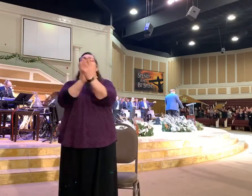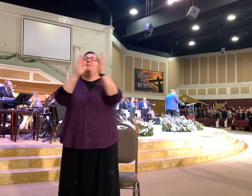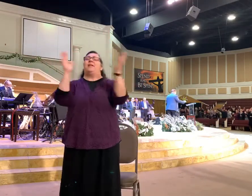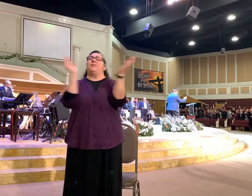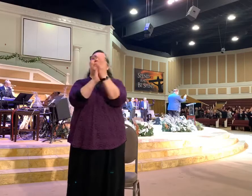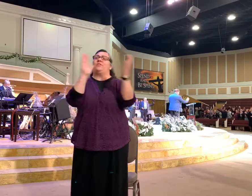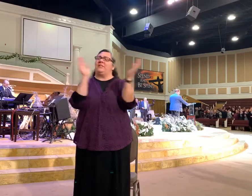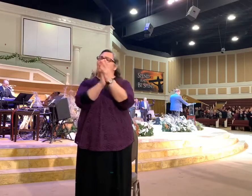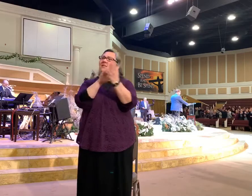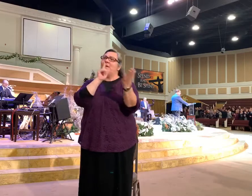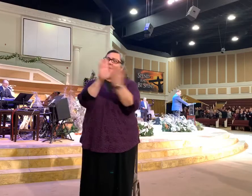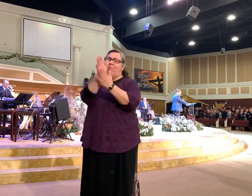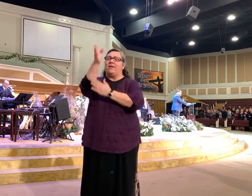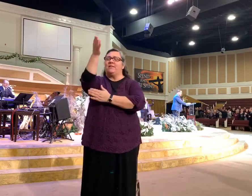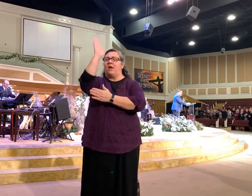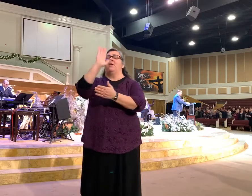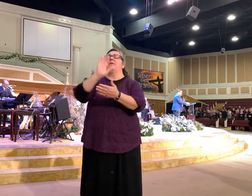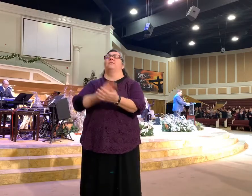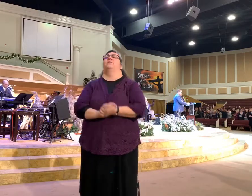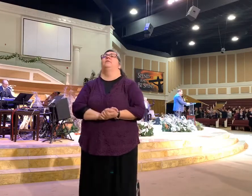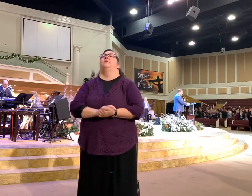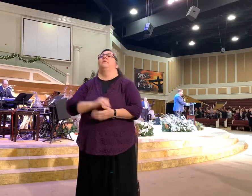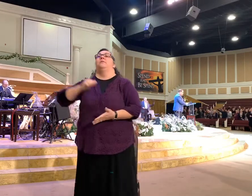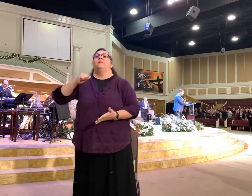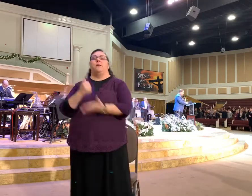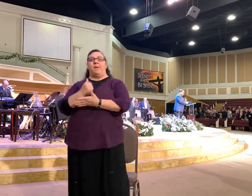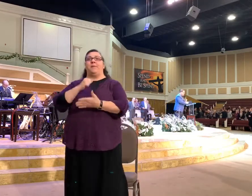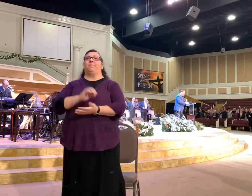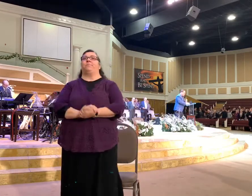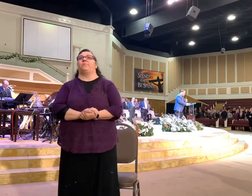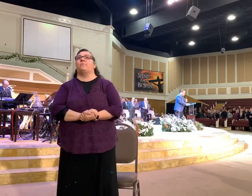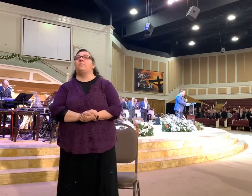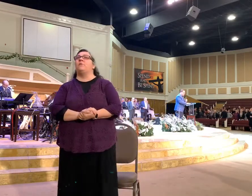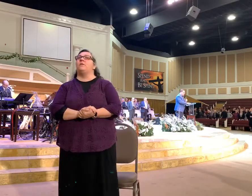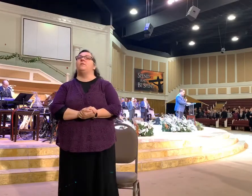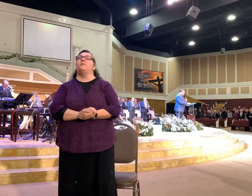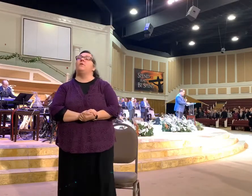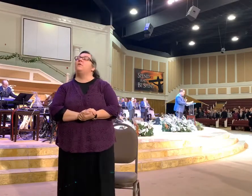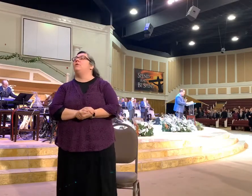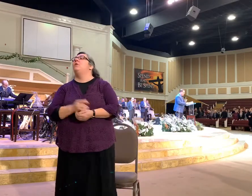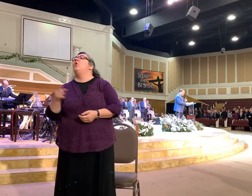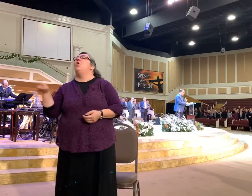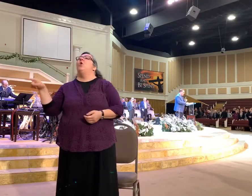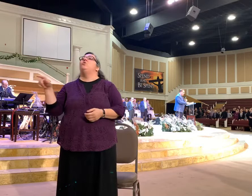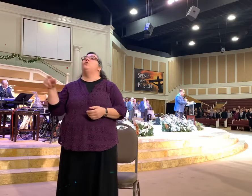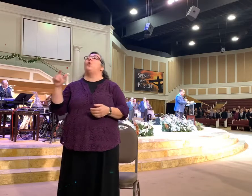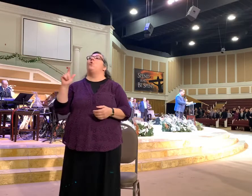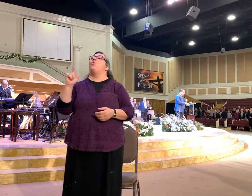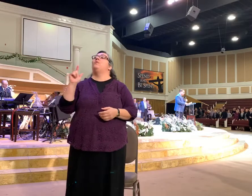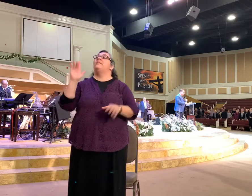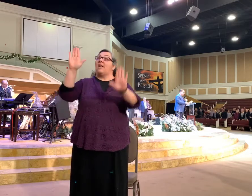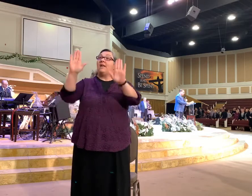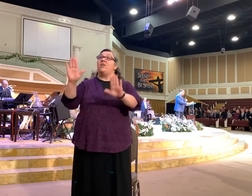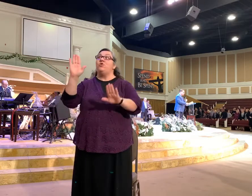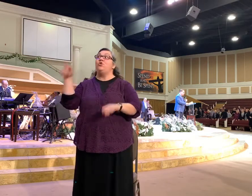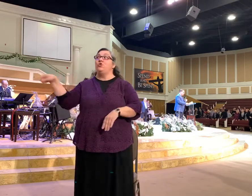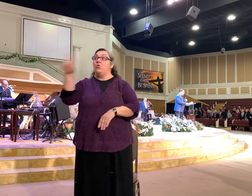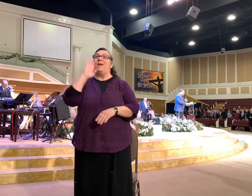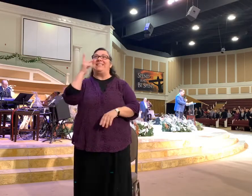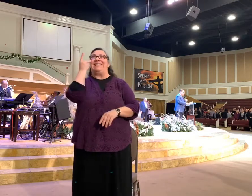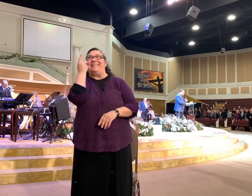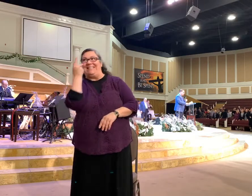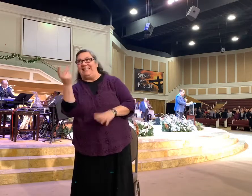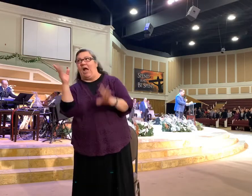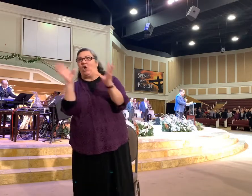Hallelujah. God, praise God. Amen. So you'll get to see some of that conference. God just